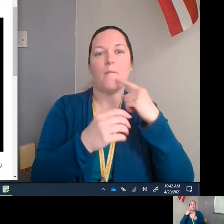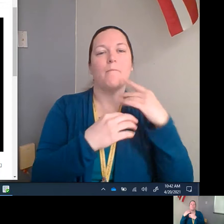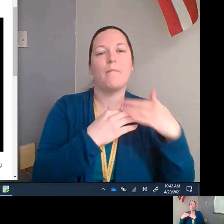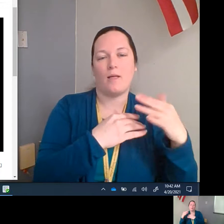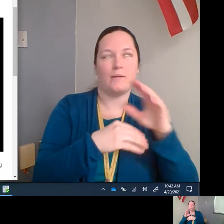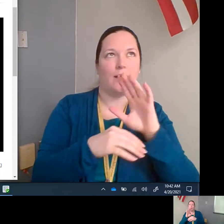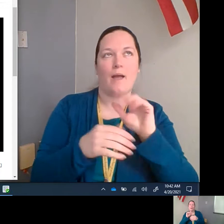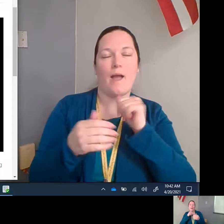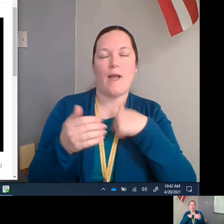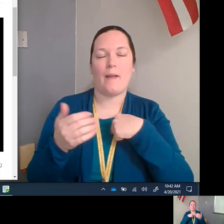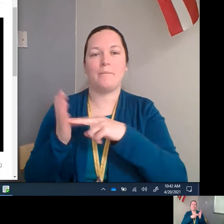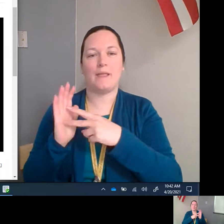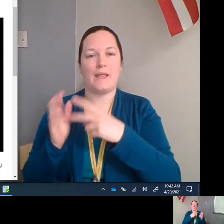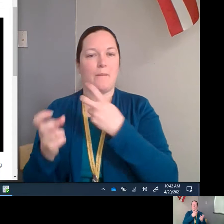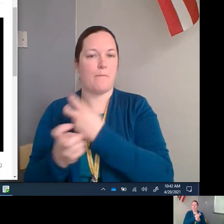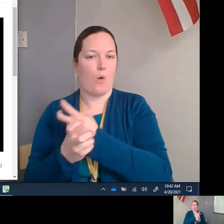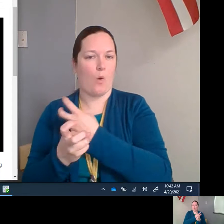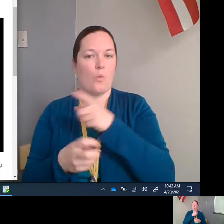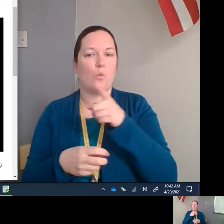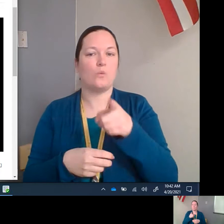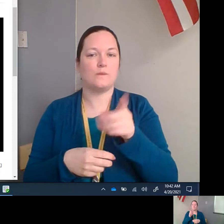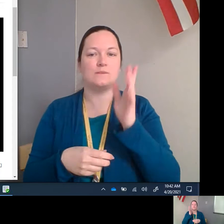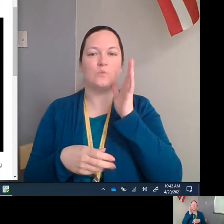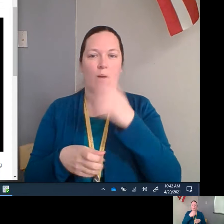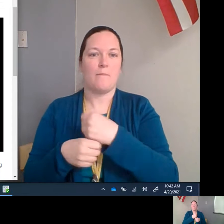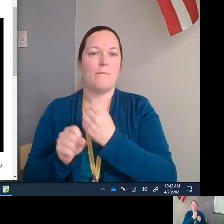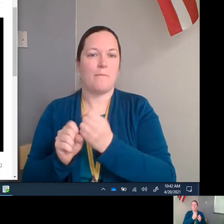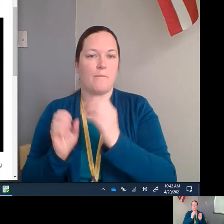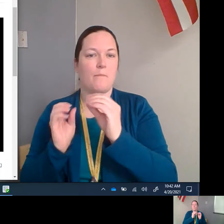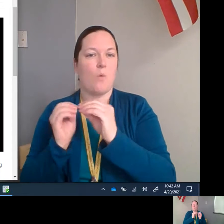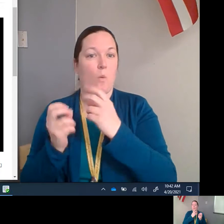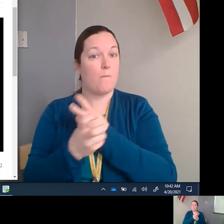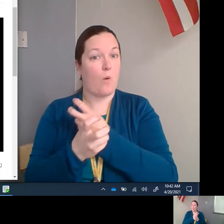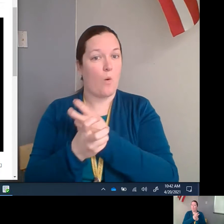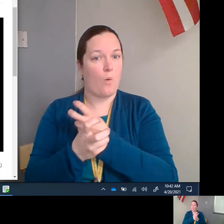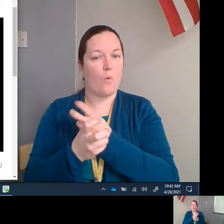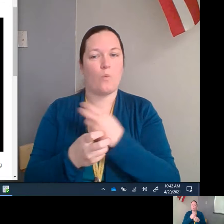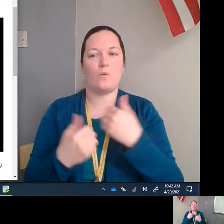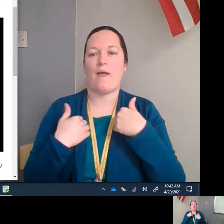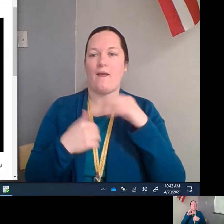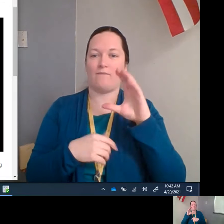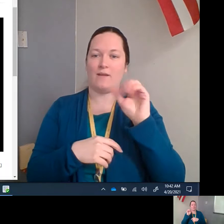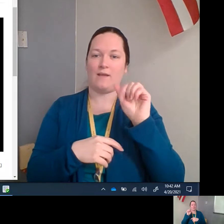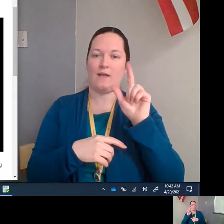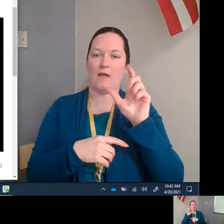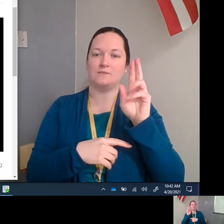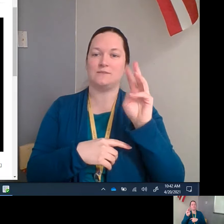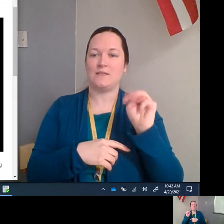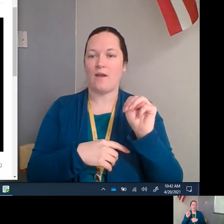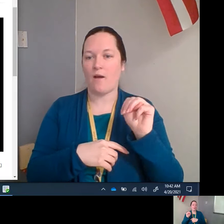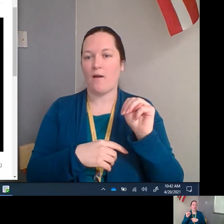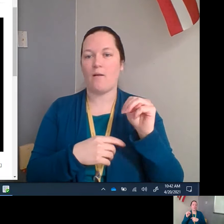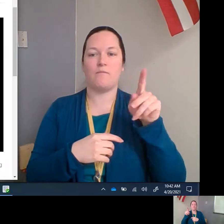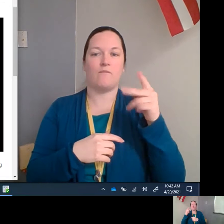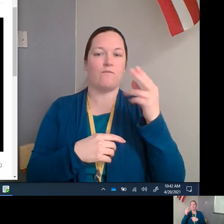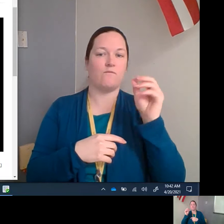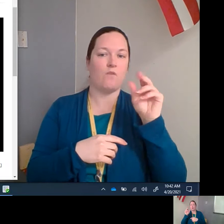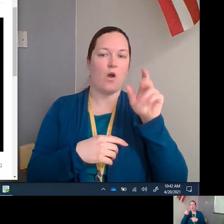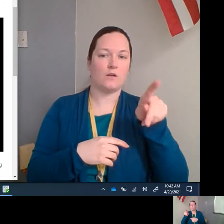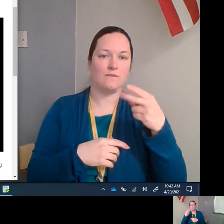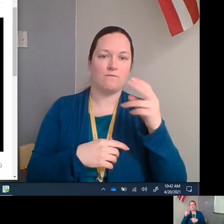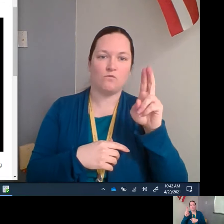bone. And that bone is made up of chemicals. So it's a lot of calcium, phosphorus, a number of other chemicals. But basically